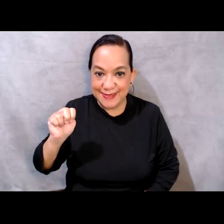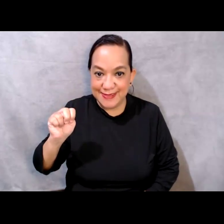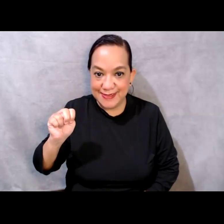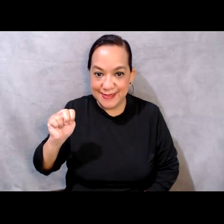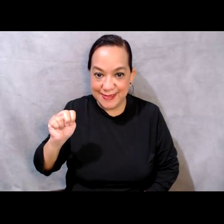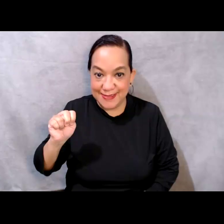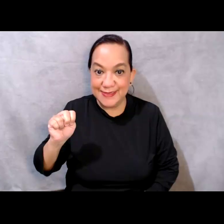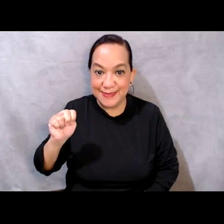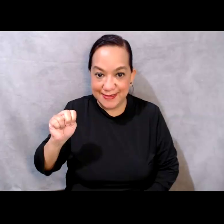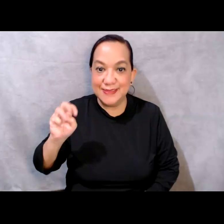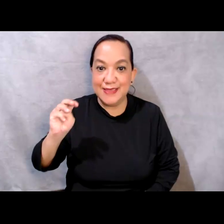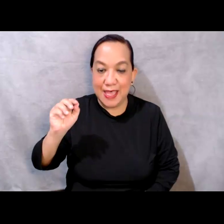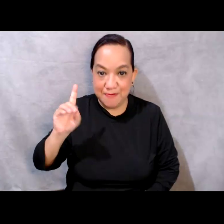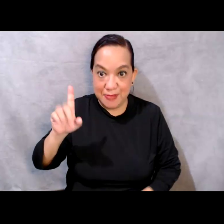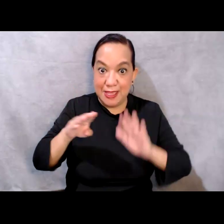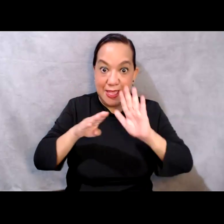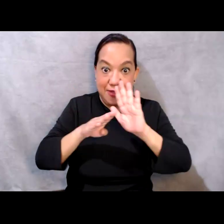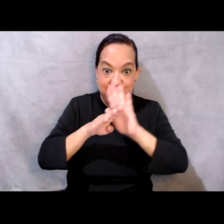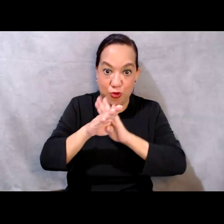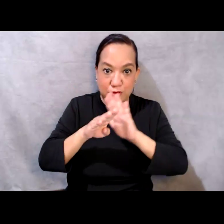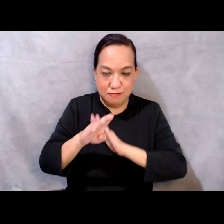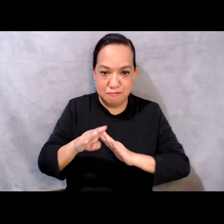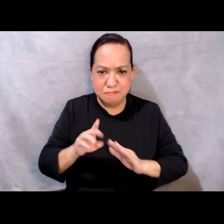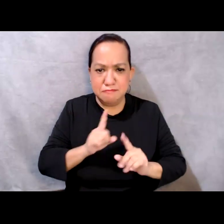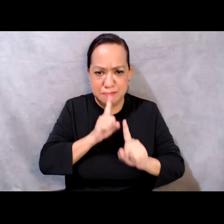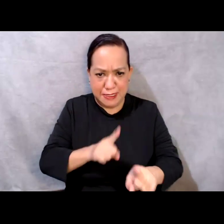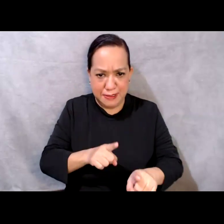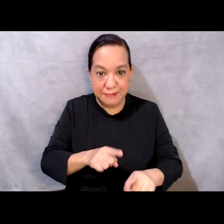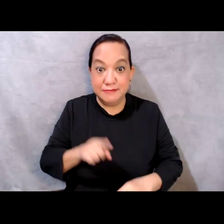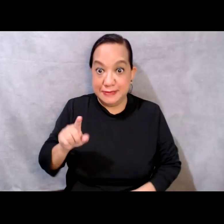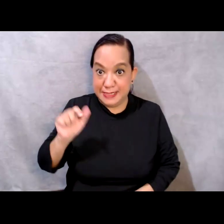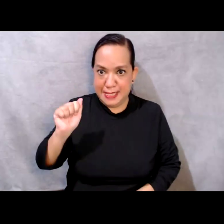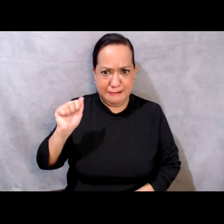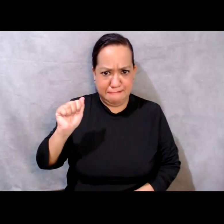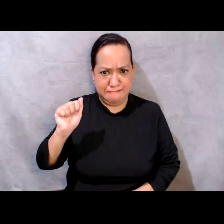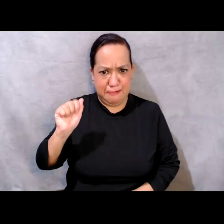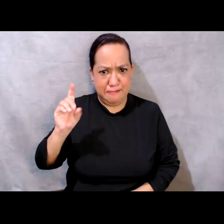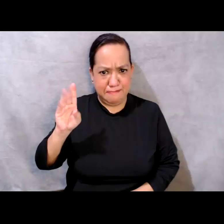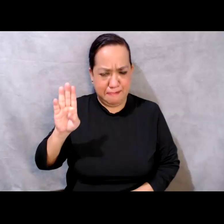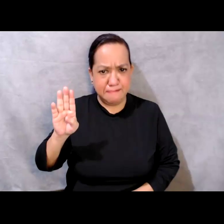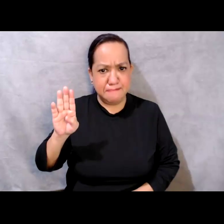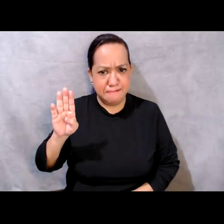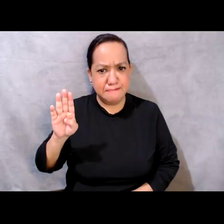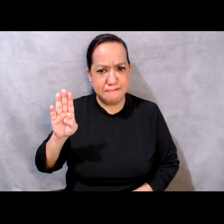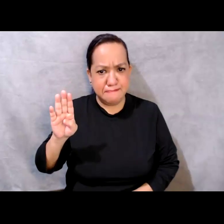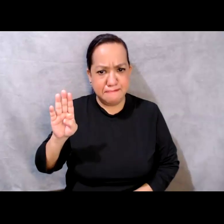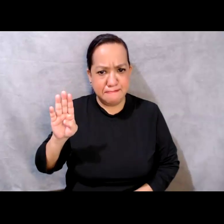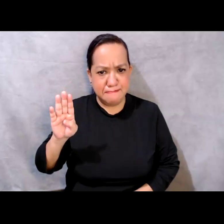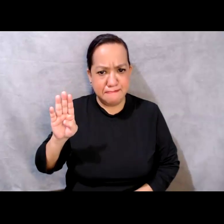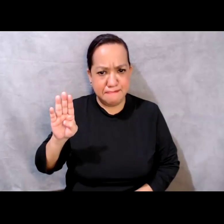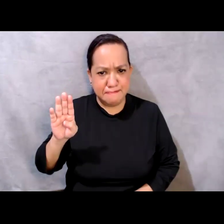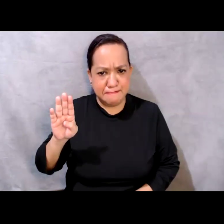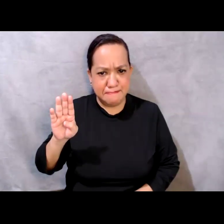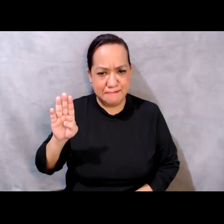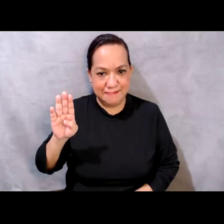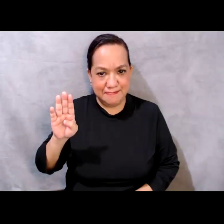social accountability. Does ADB look into partnering with NGOs to provide social accountability